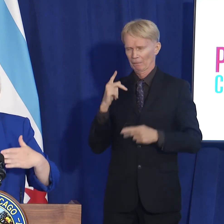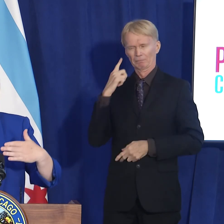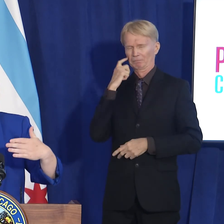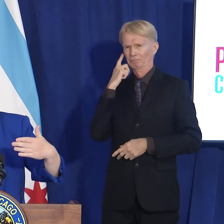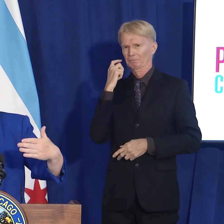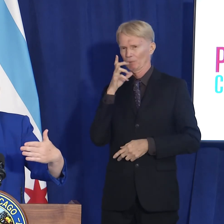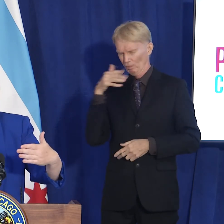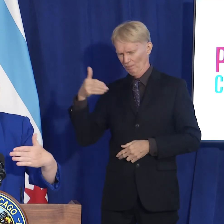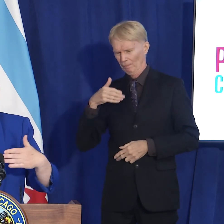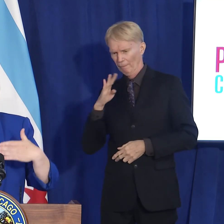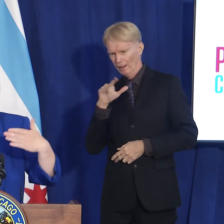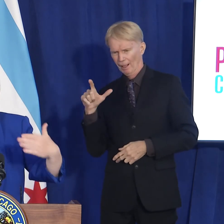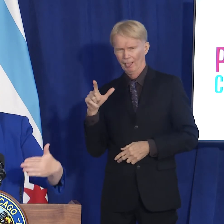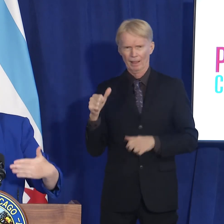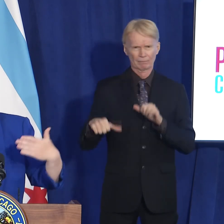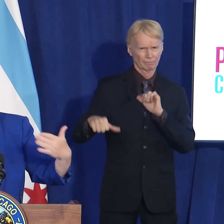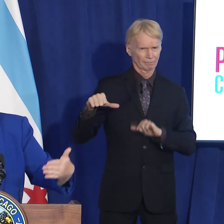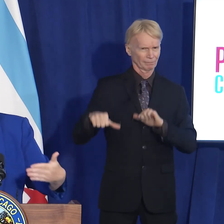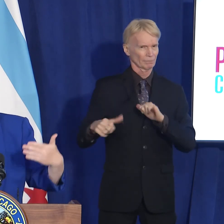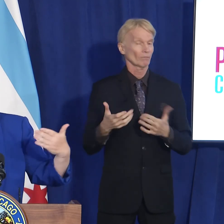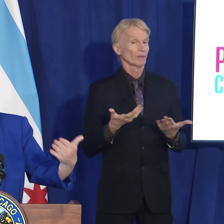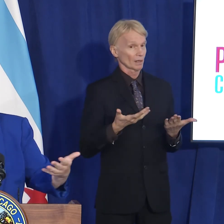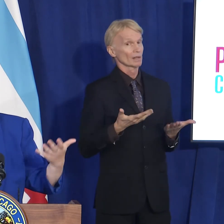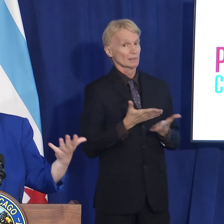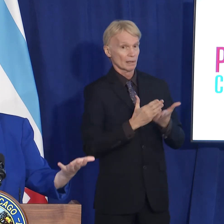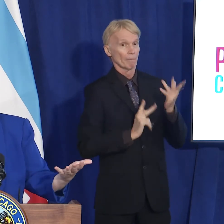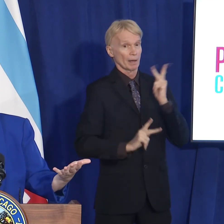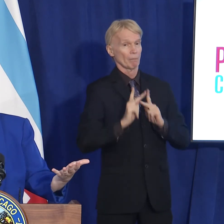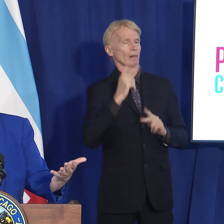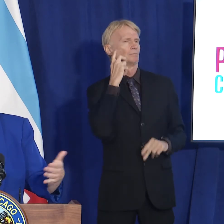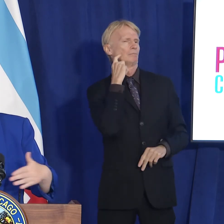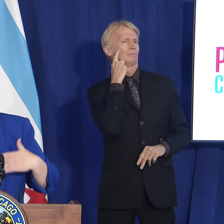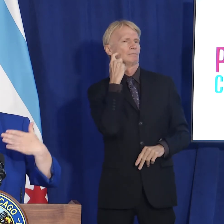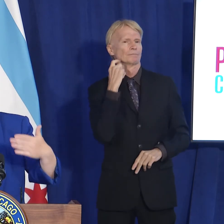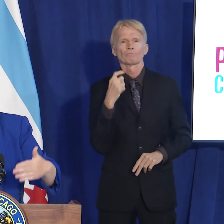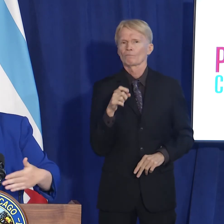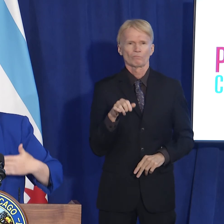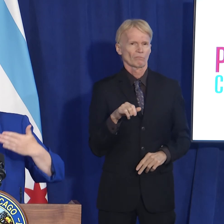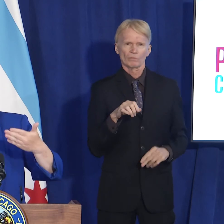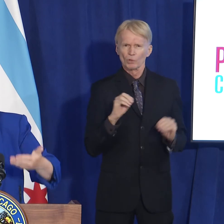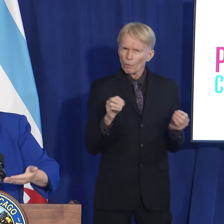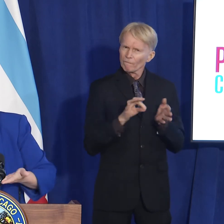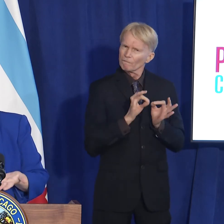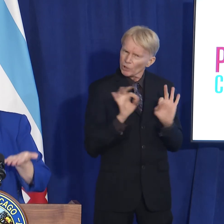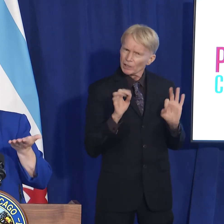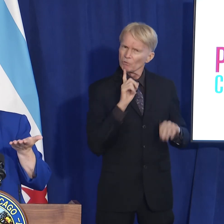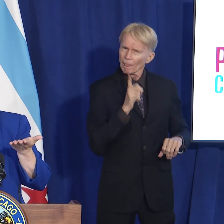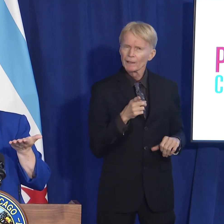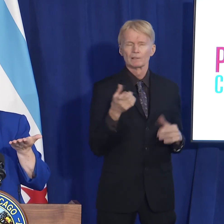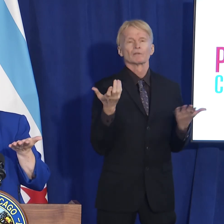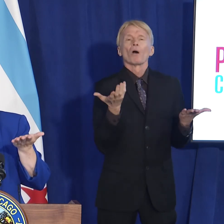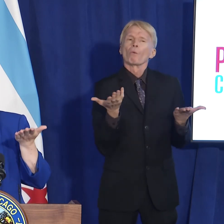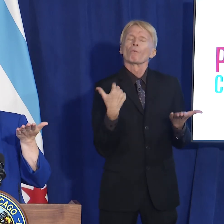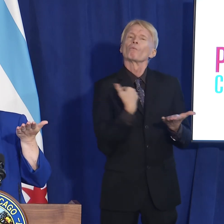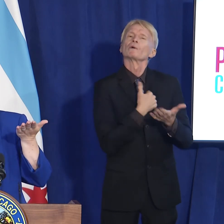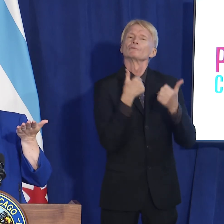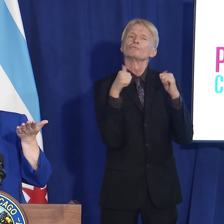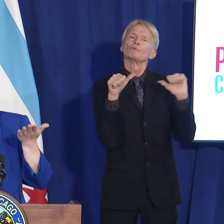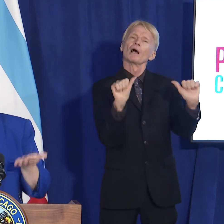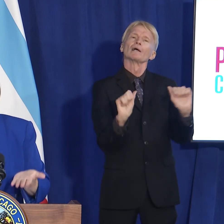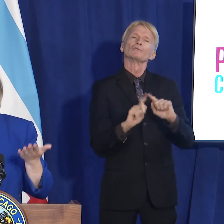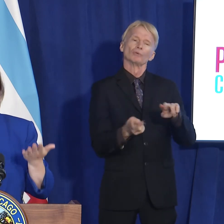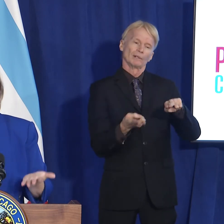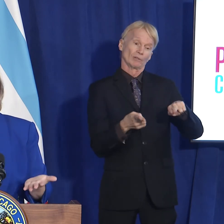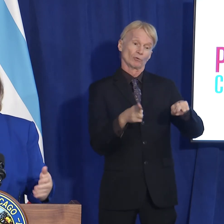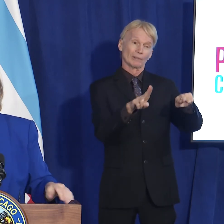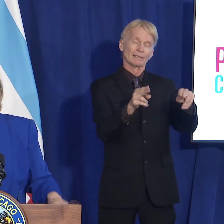later, or that in some way this isn't going to be a cost. And so we've been trying to increase our